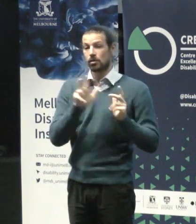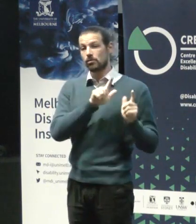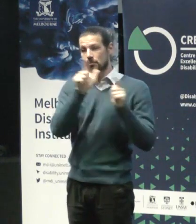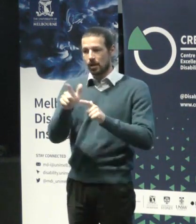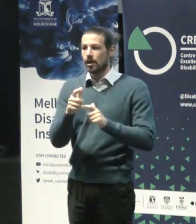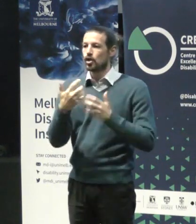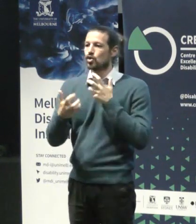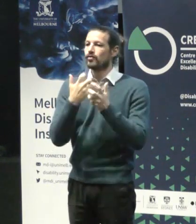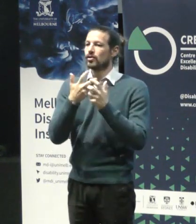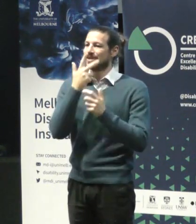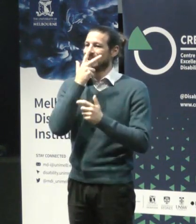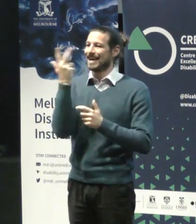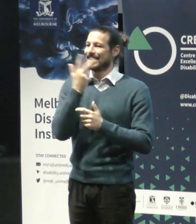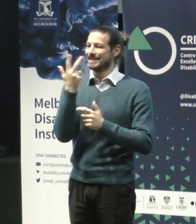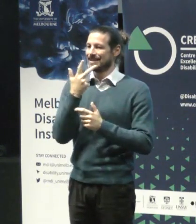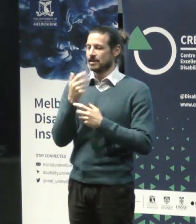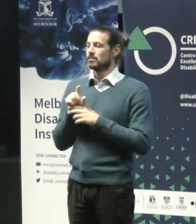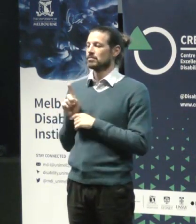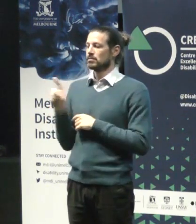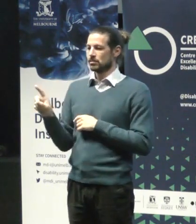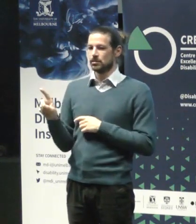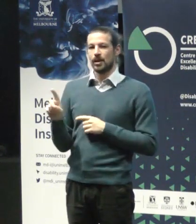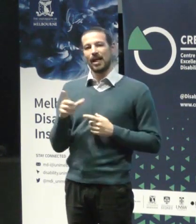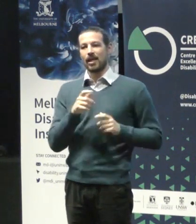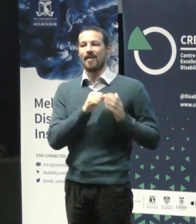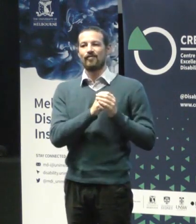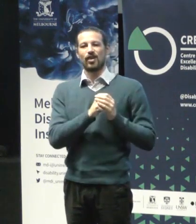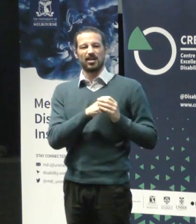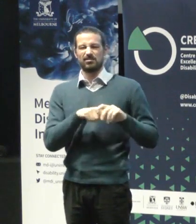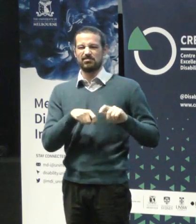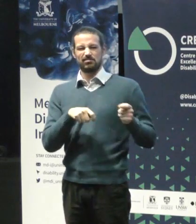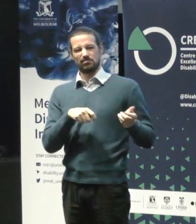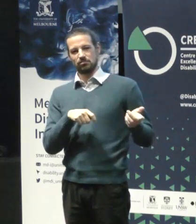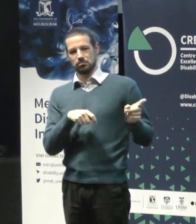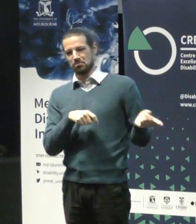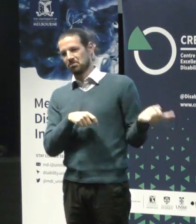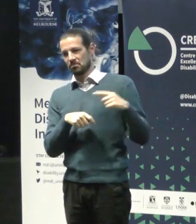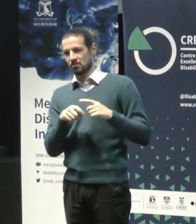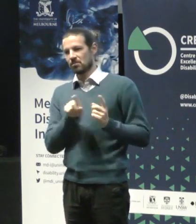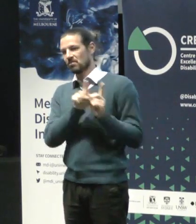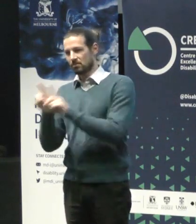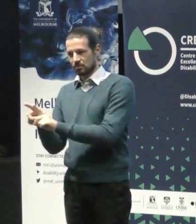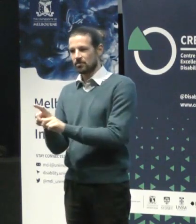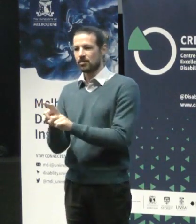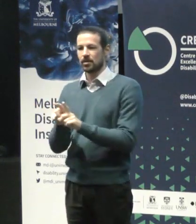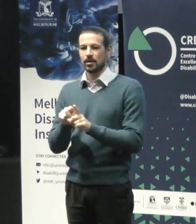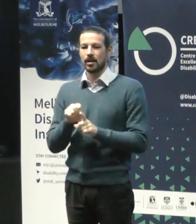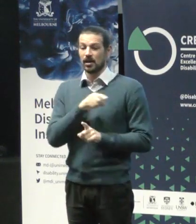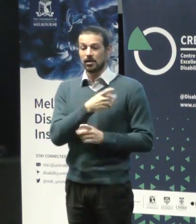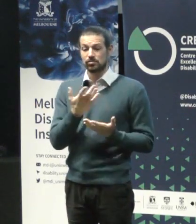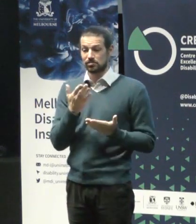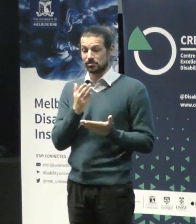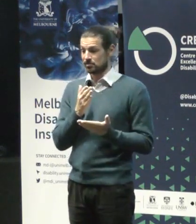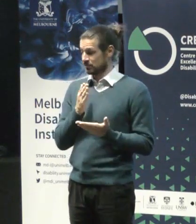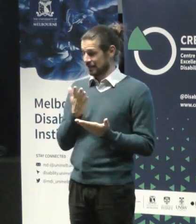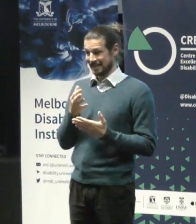18 and taken with them one of their friends from their neighborhood who had never been to away, you know, with young people before and got